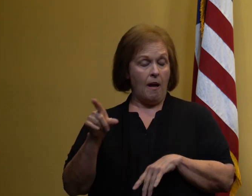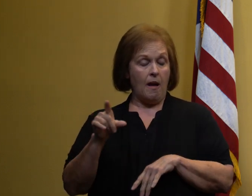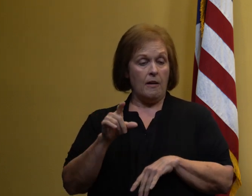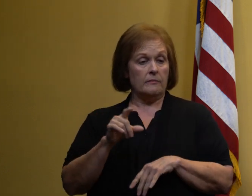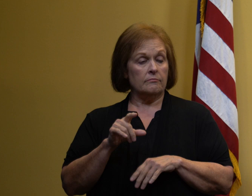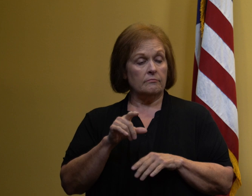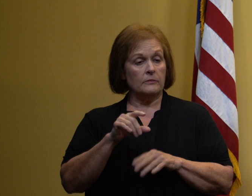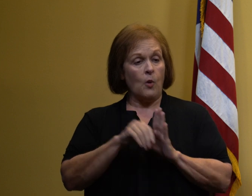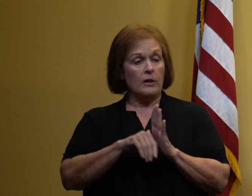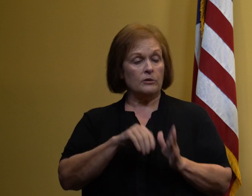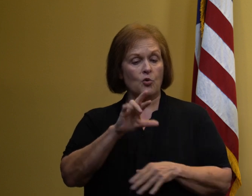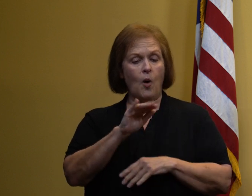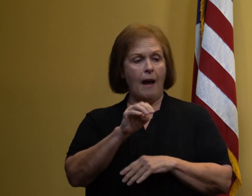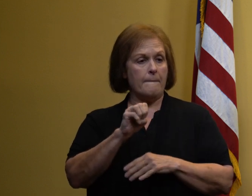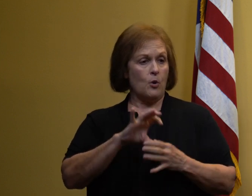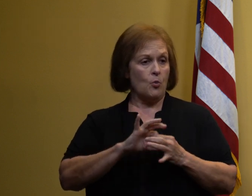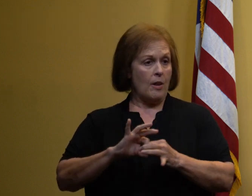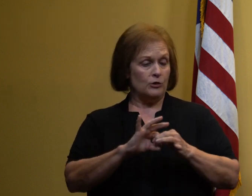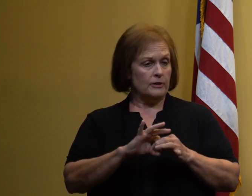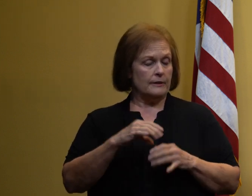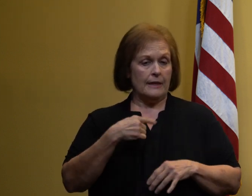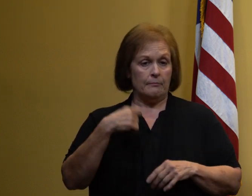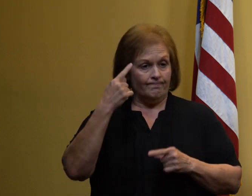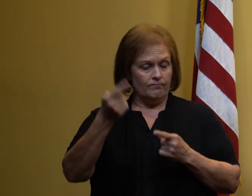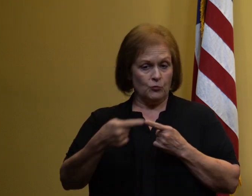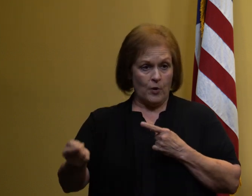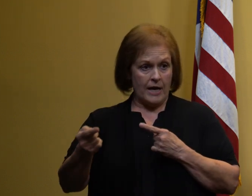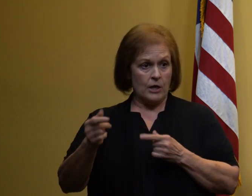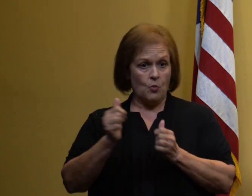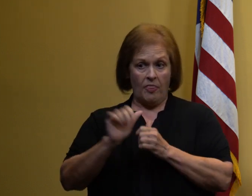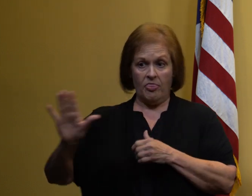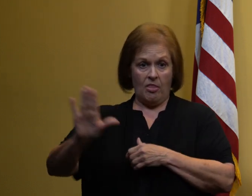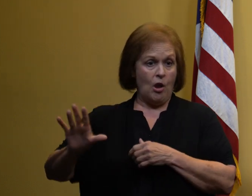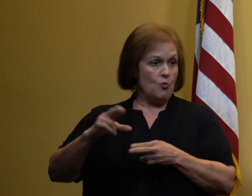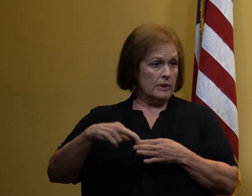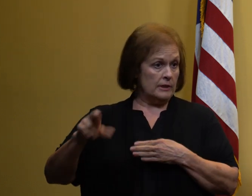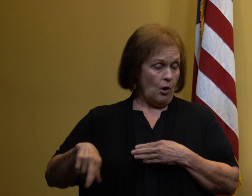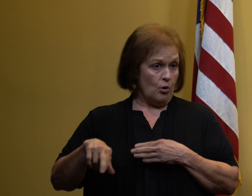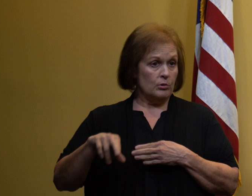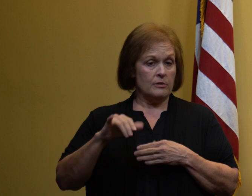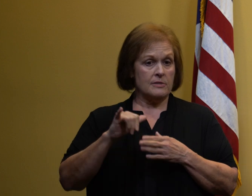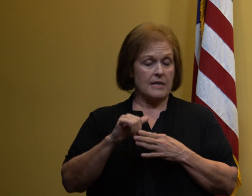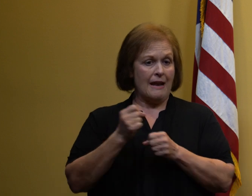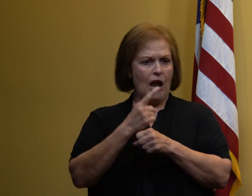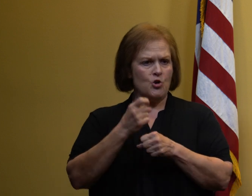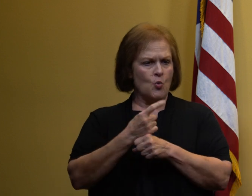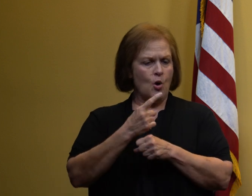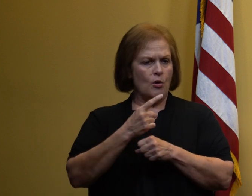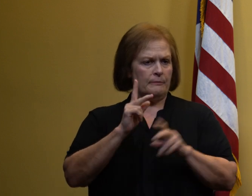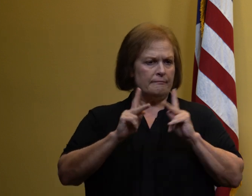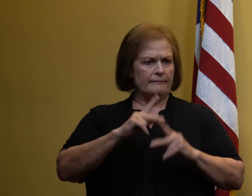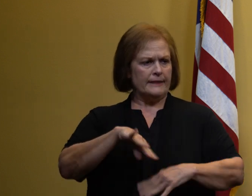Coalition. I am in total disagreement with results of this annual citizen